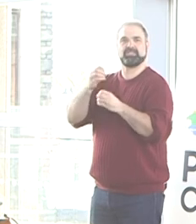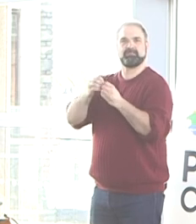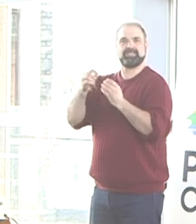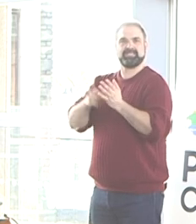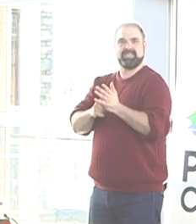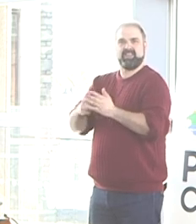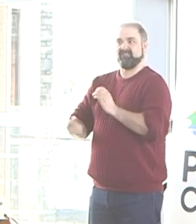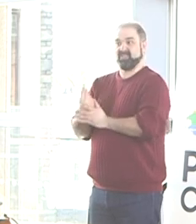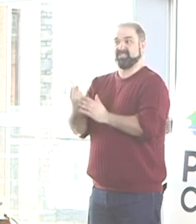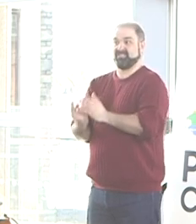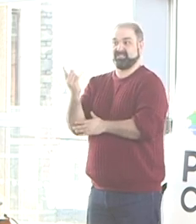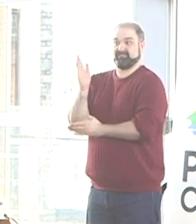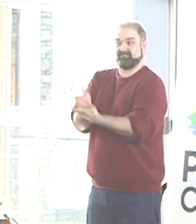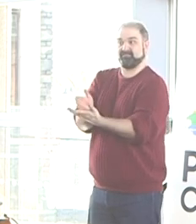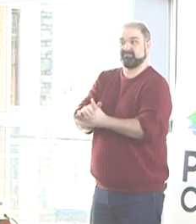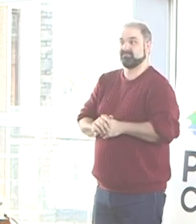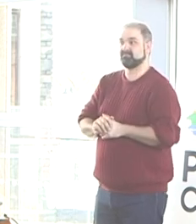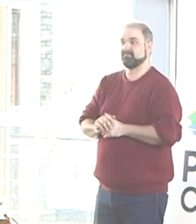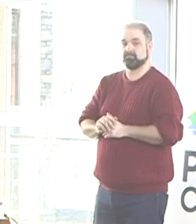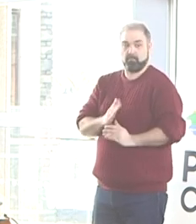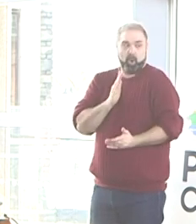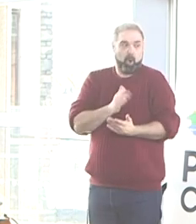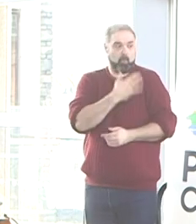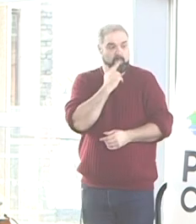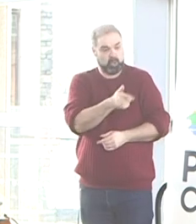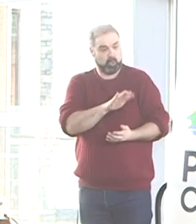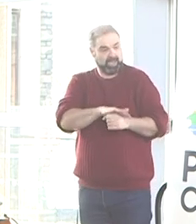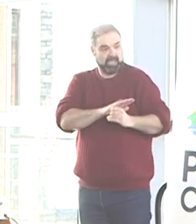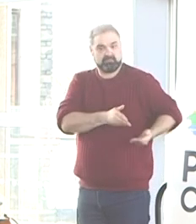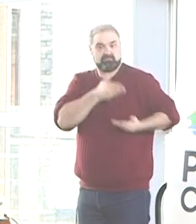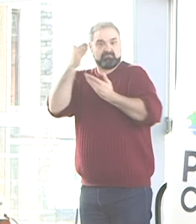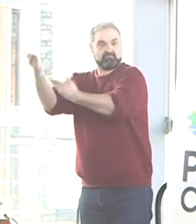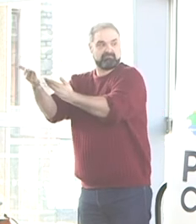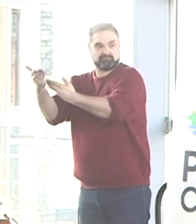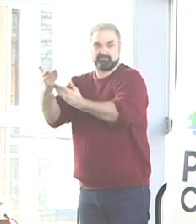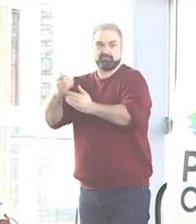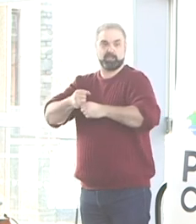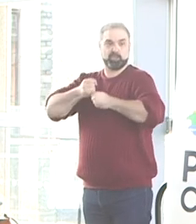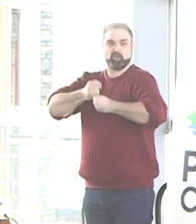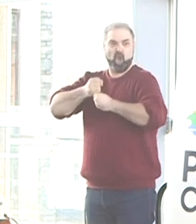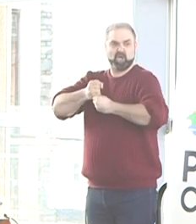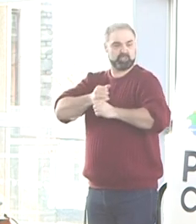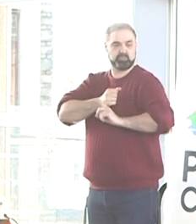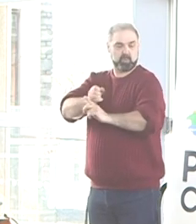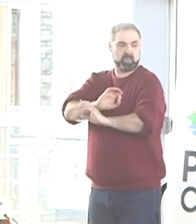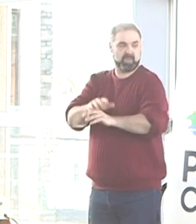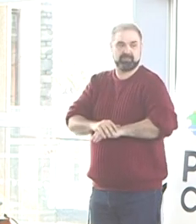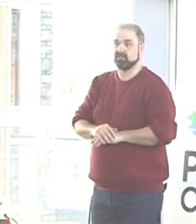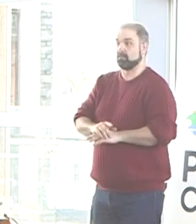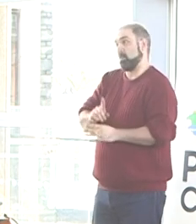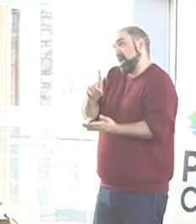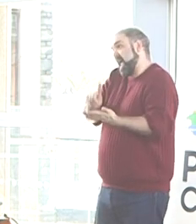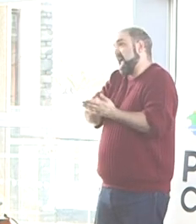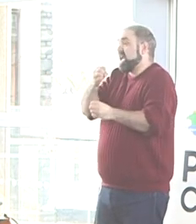now, but certainly when you were taking this case, there weren't many church people speaking out. There was